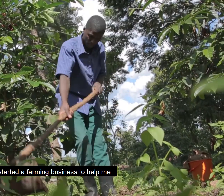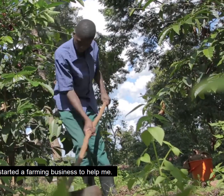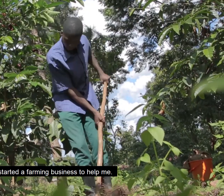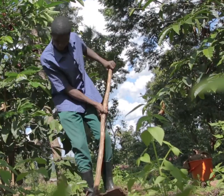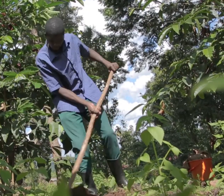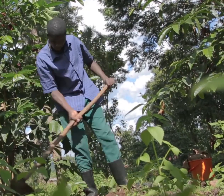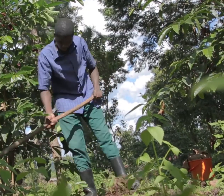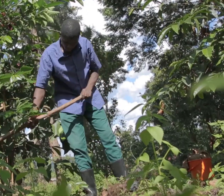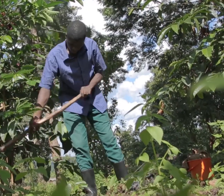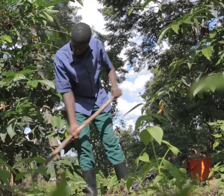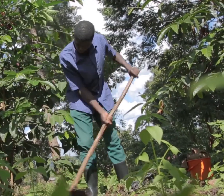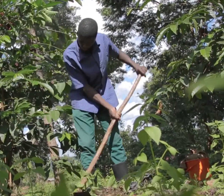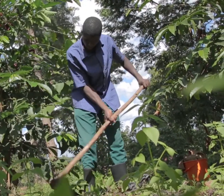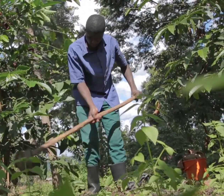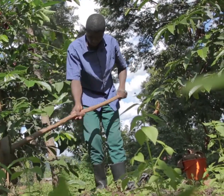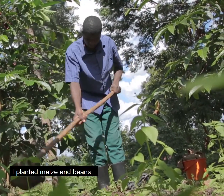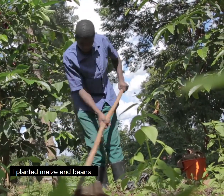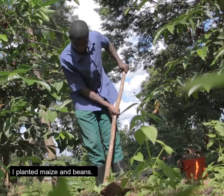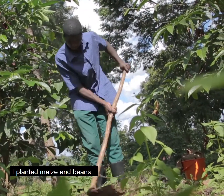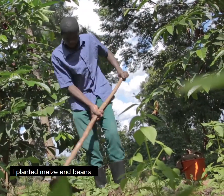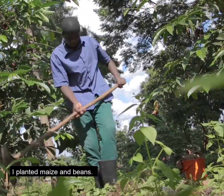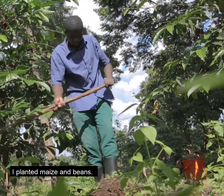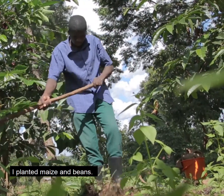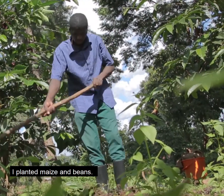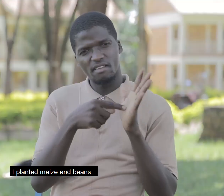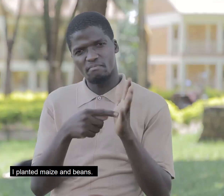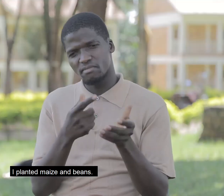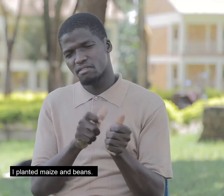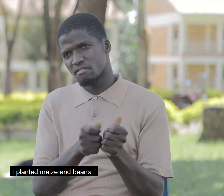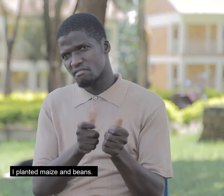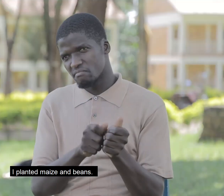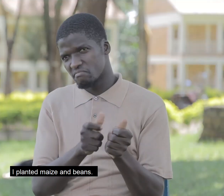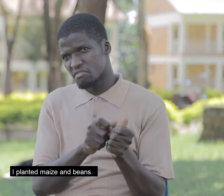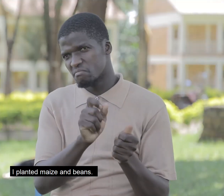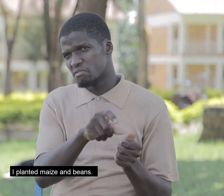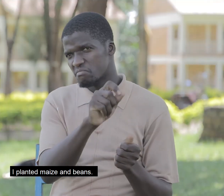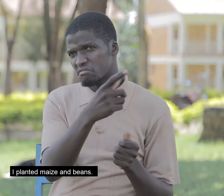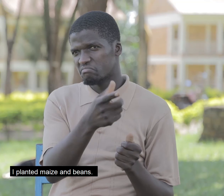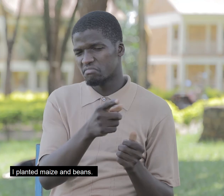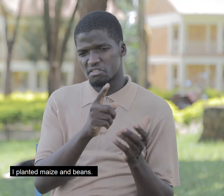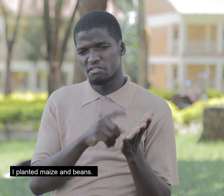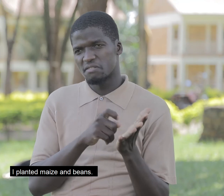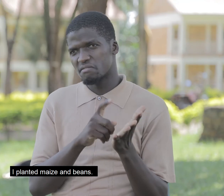to help me. I planted maize and beans.